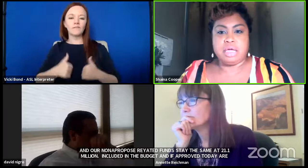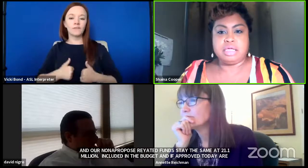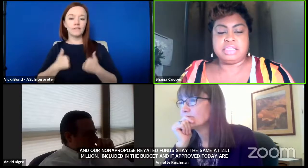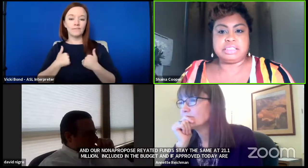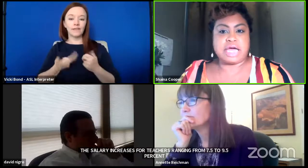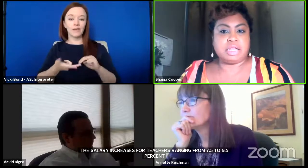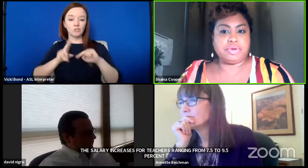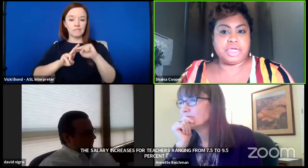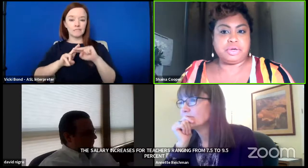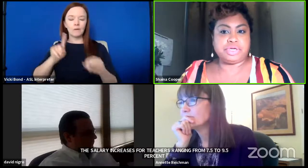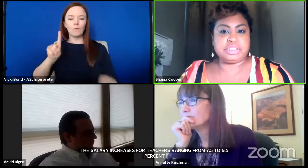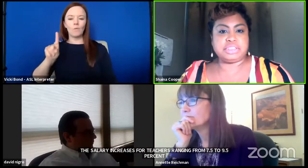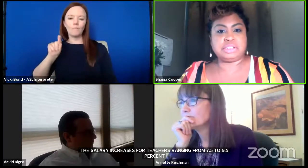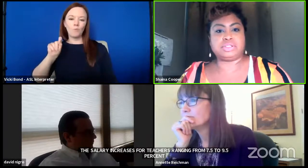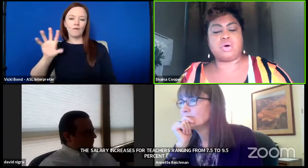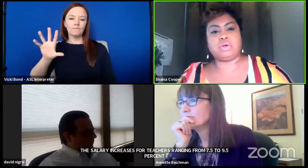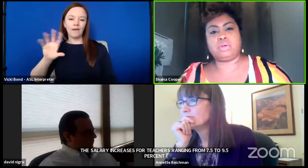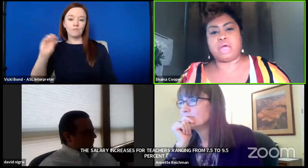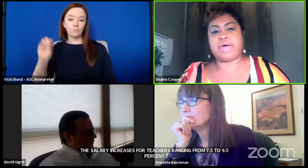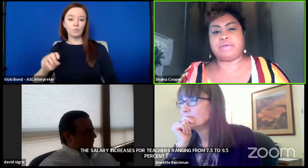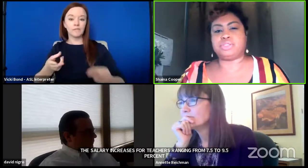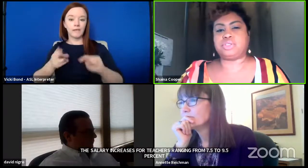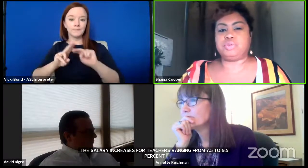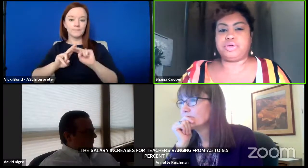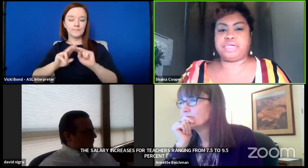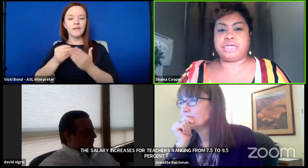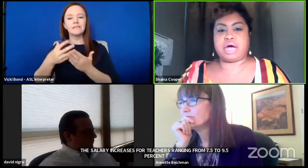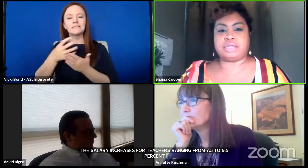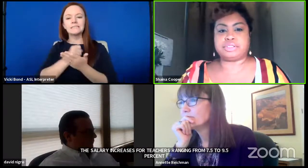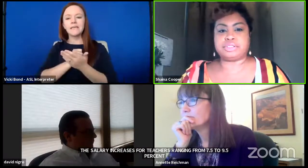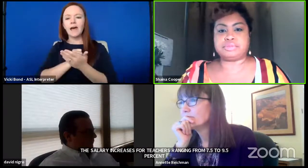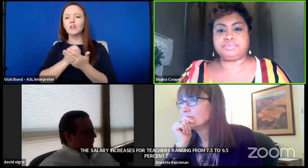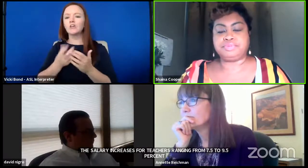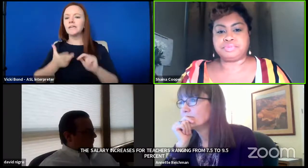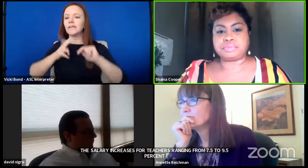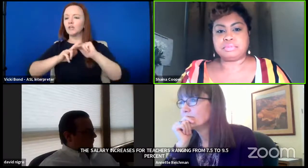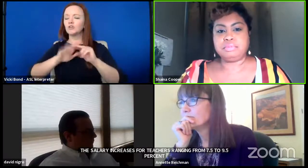1.5%. These salary increases total about $2 million.